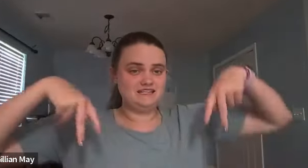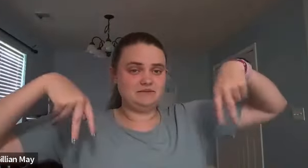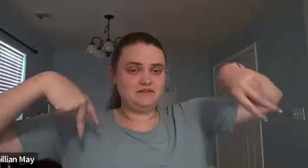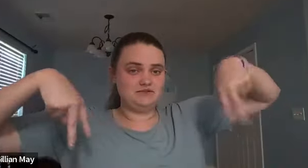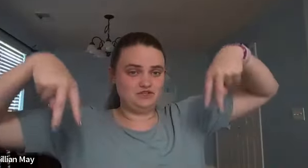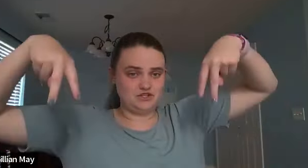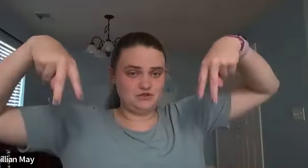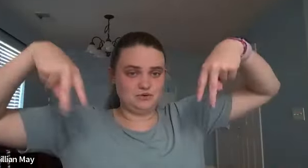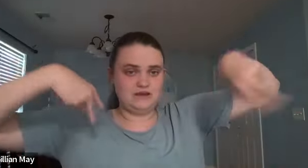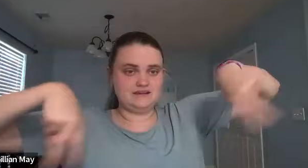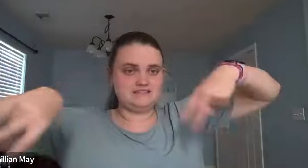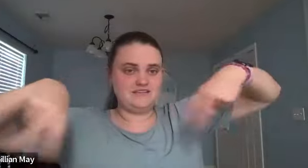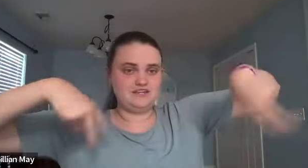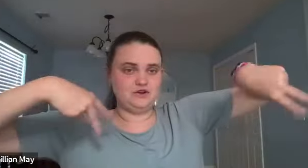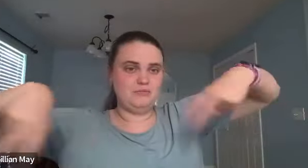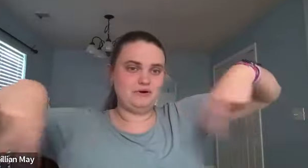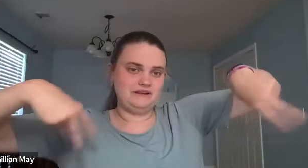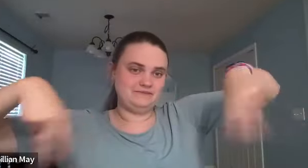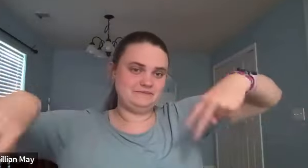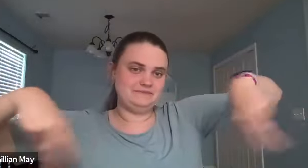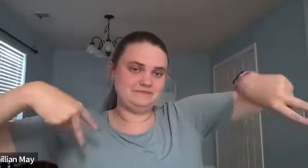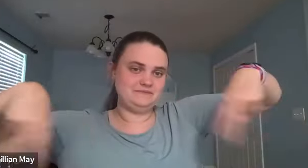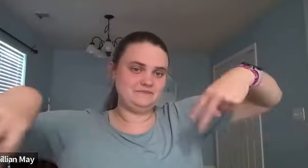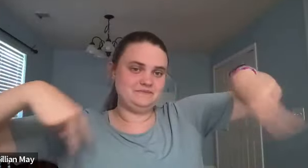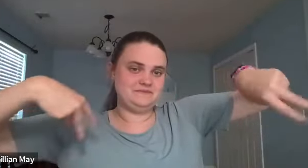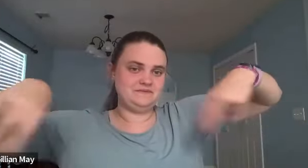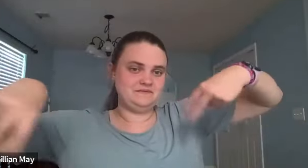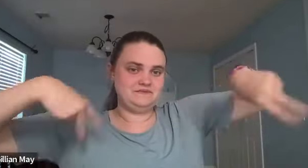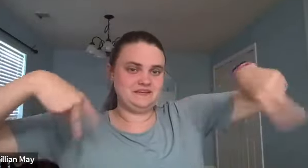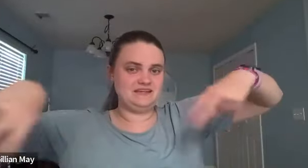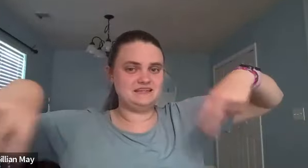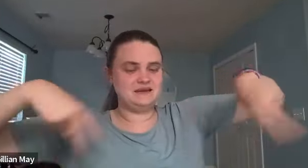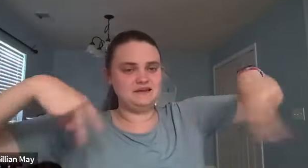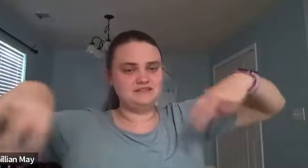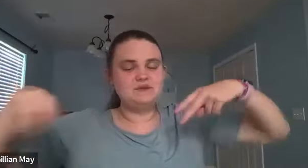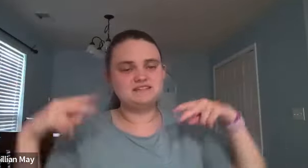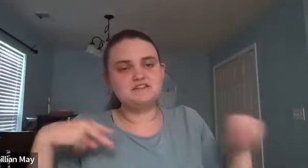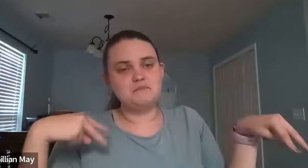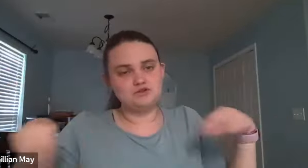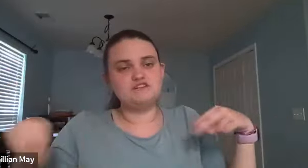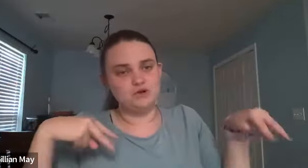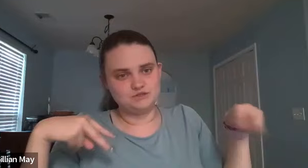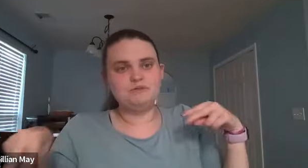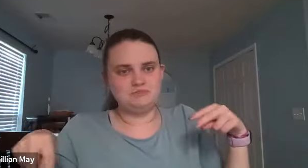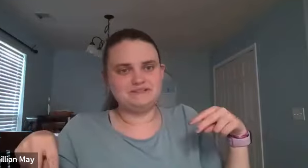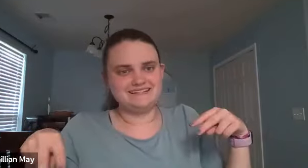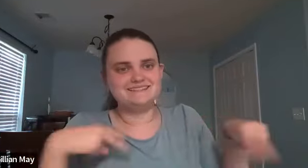going to be those 2 legs, and then you go party. And it's basically the motion of multiple people